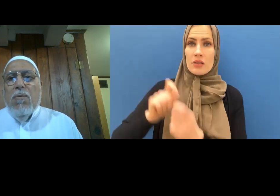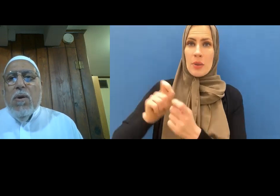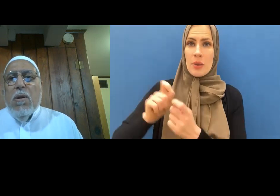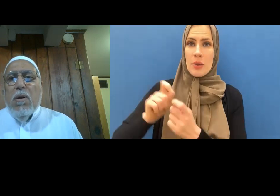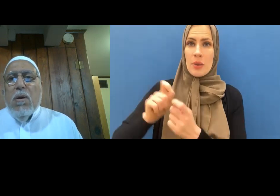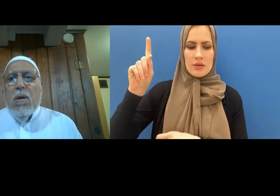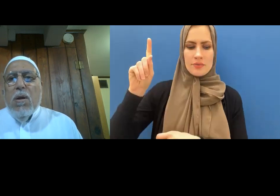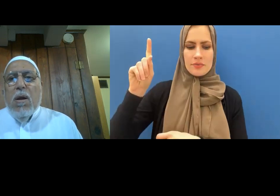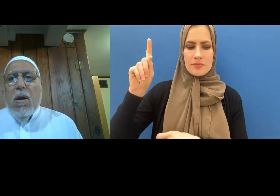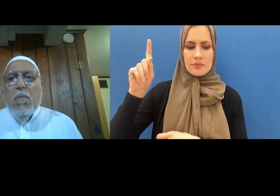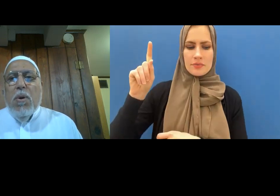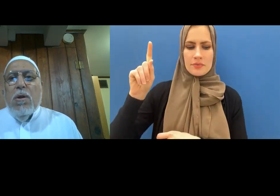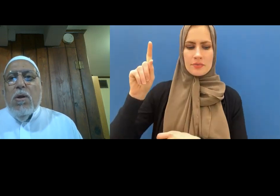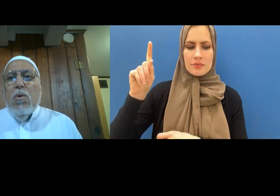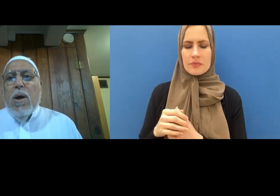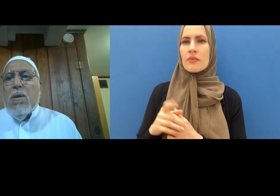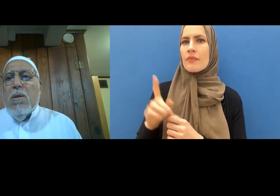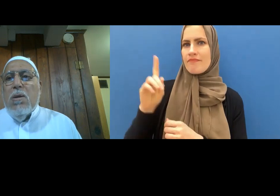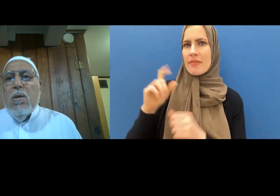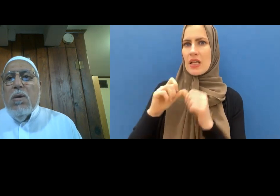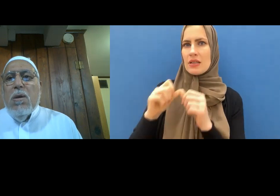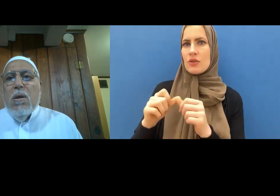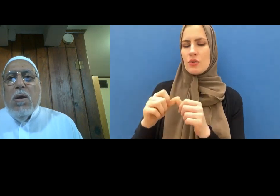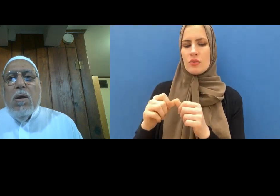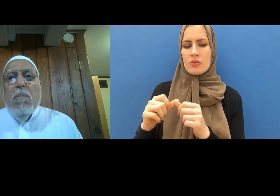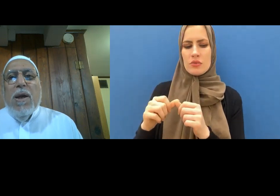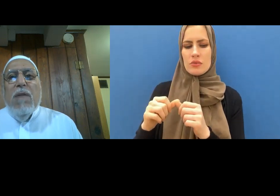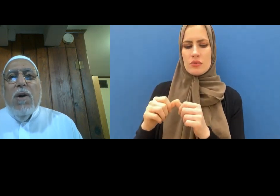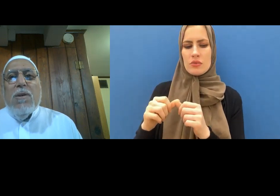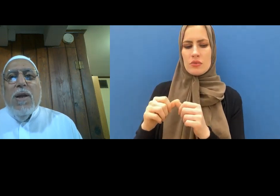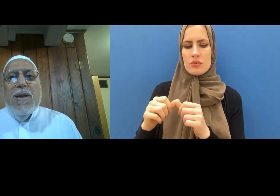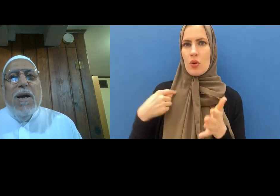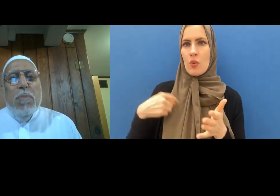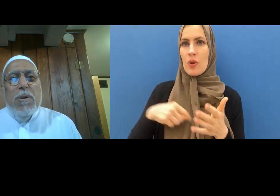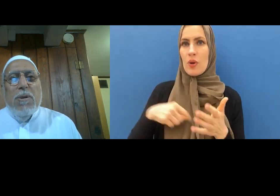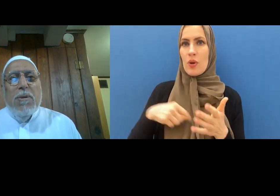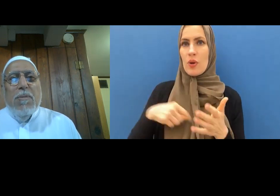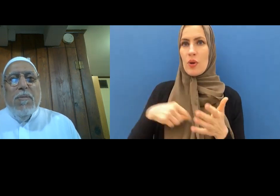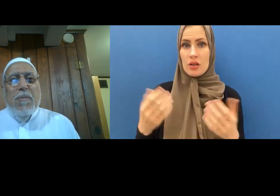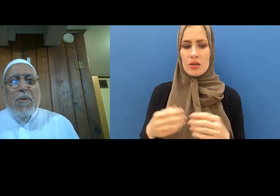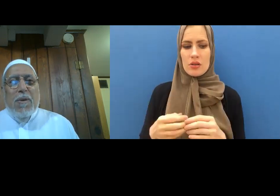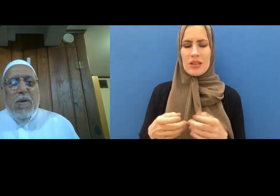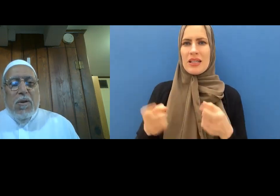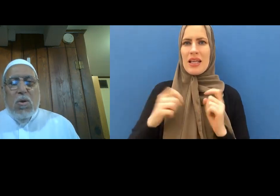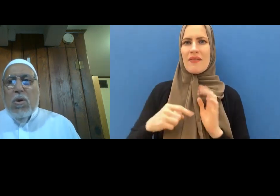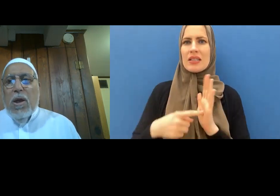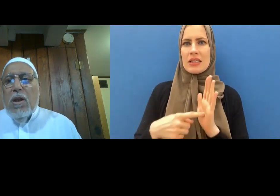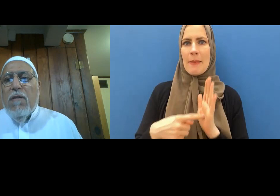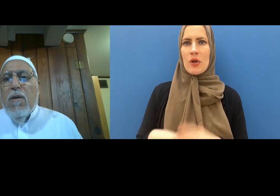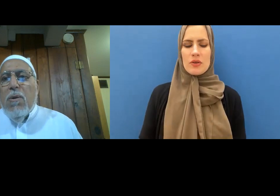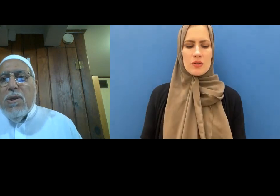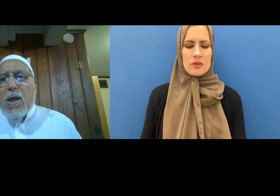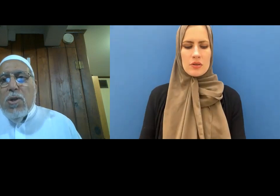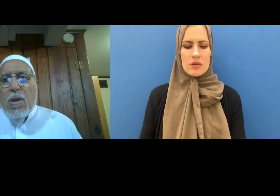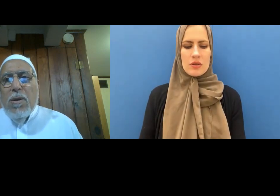is further pointing to us by giving us examples. So in